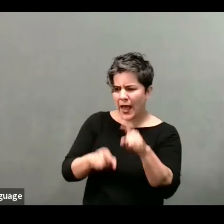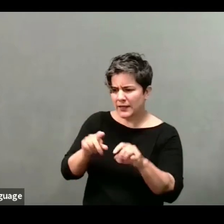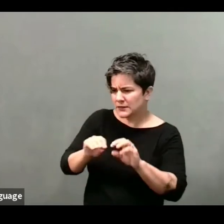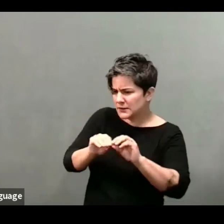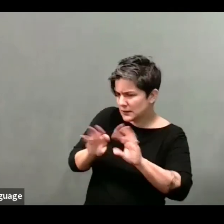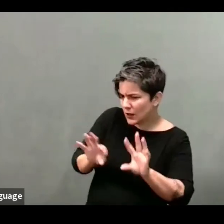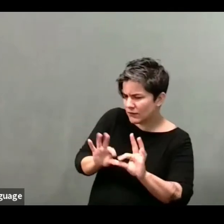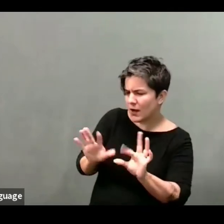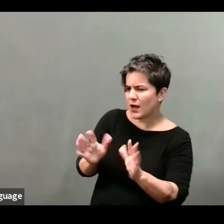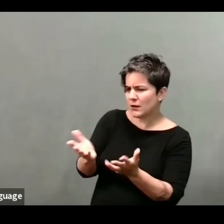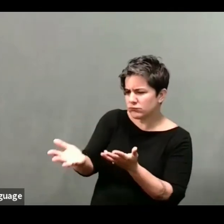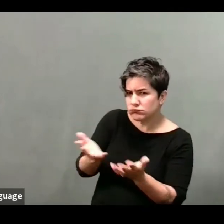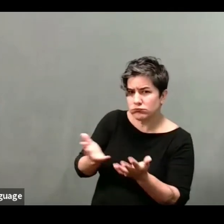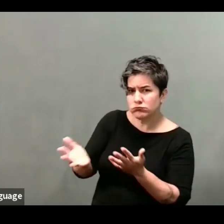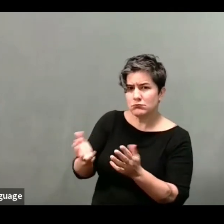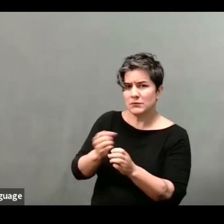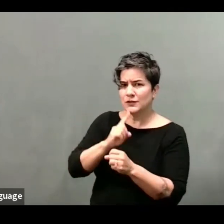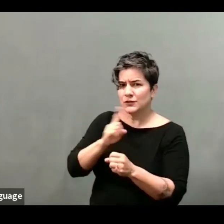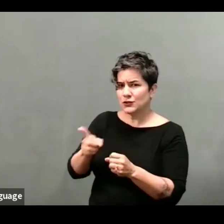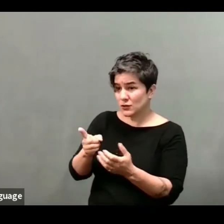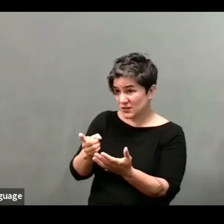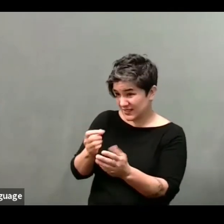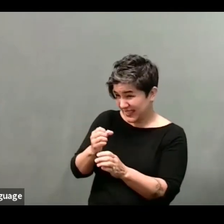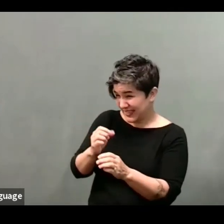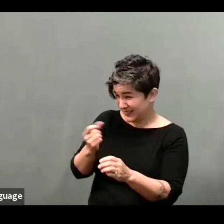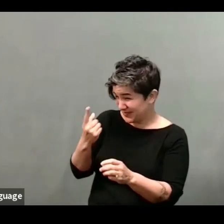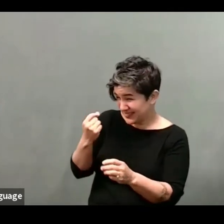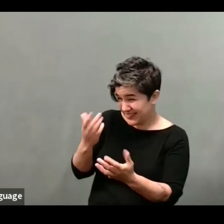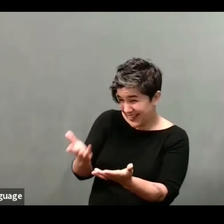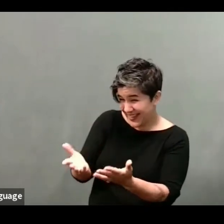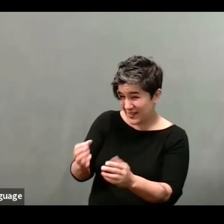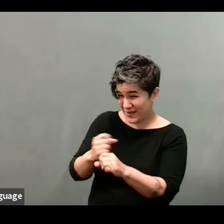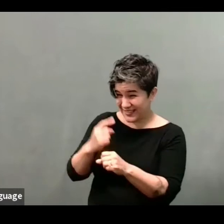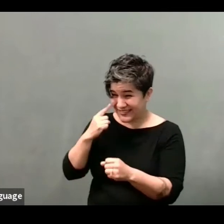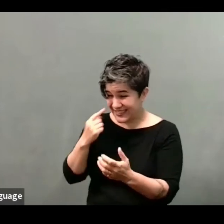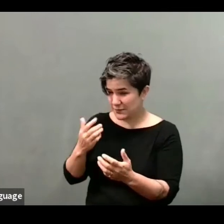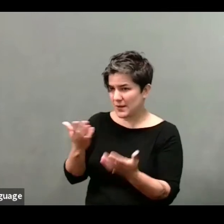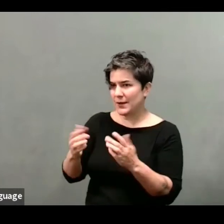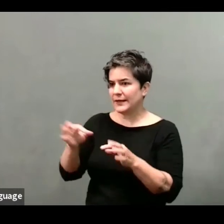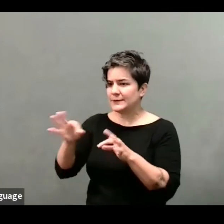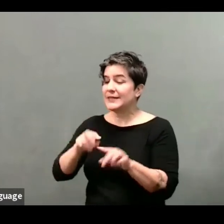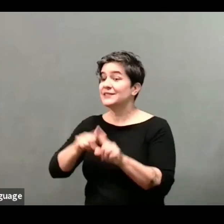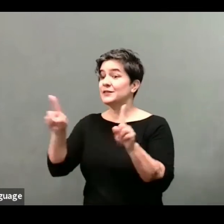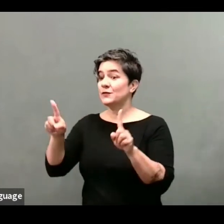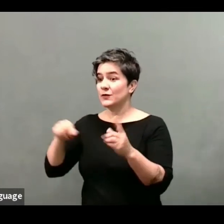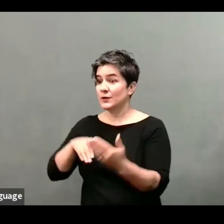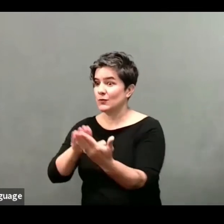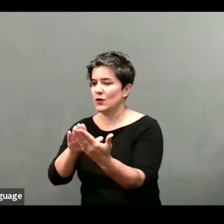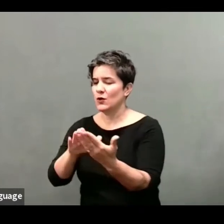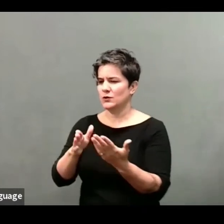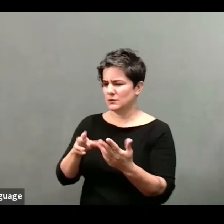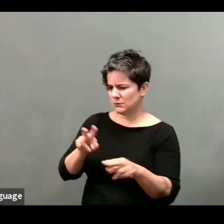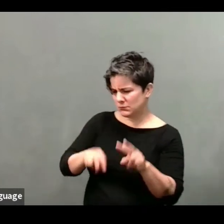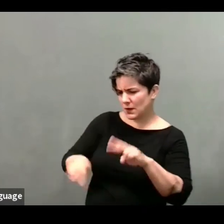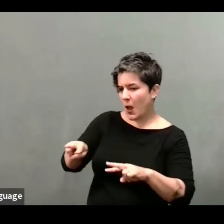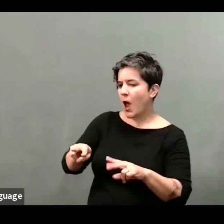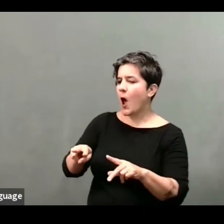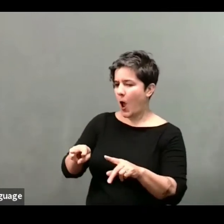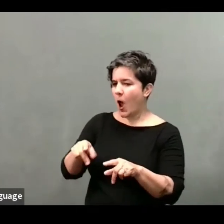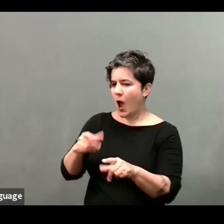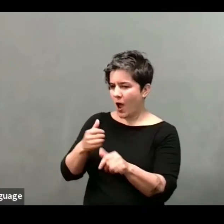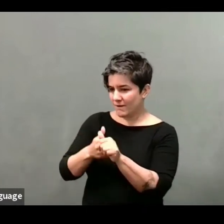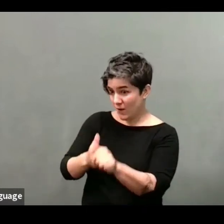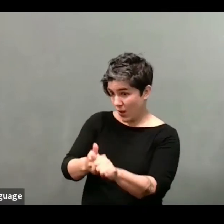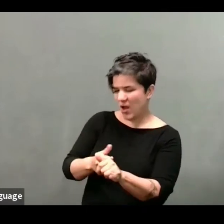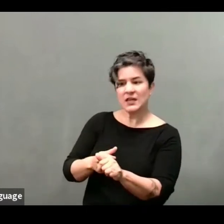questions, just asking, does that make sense? Do you want me to say that in a different way? And just really picking up on whether or not